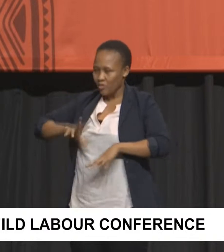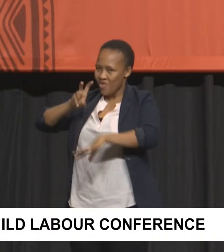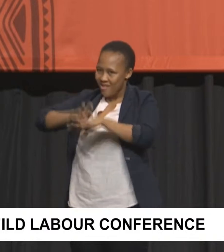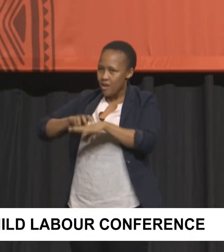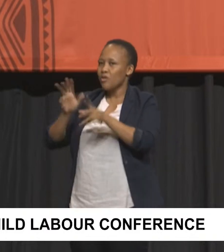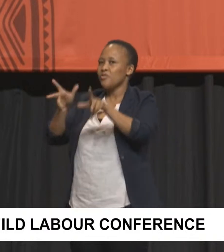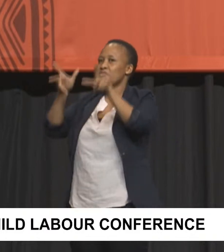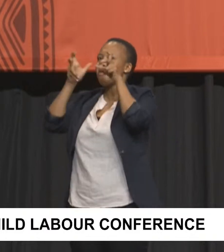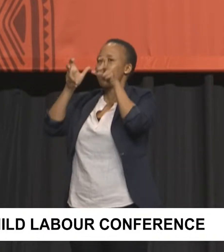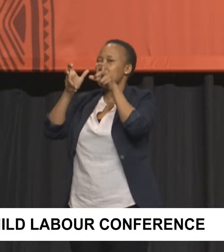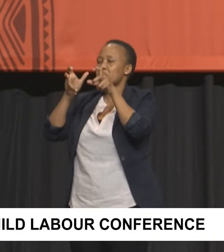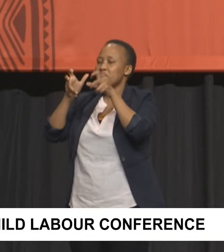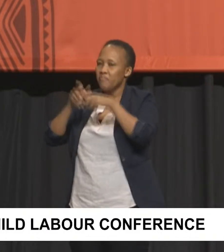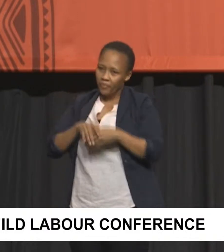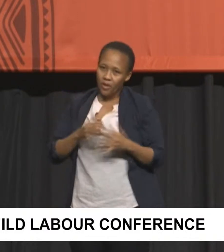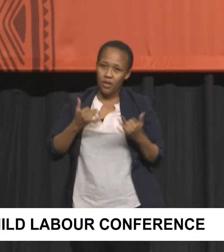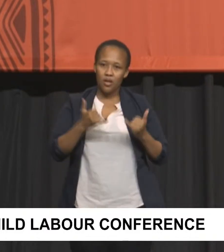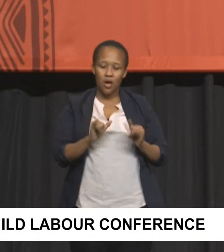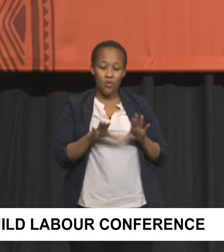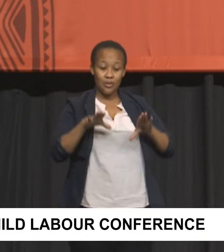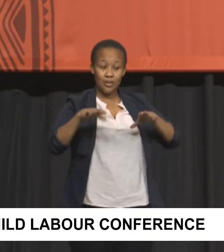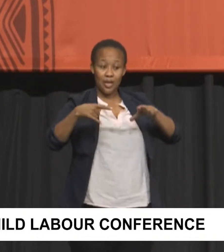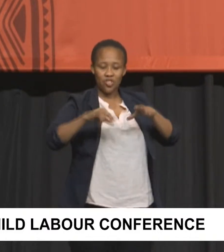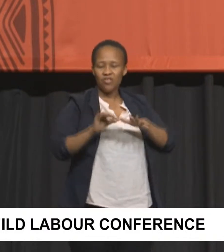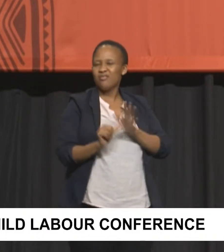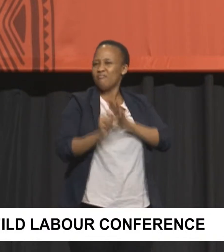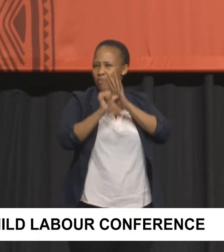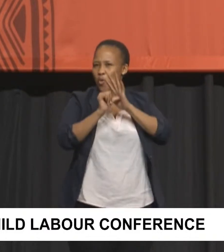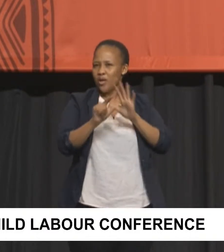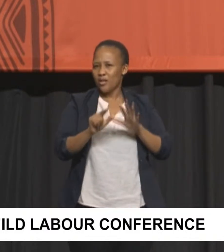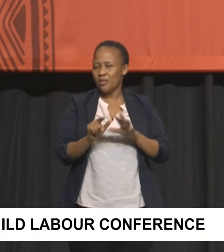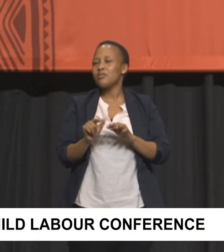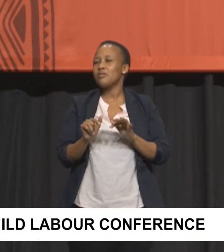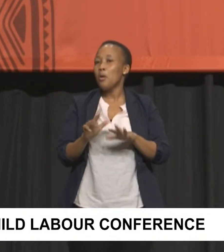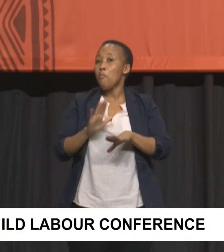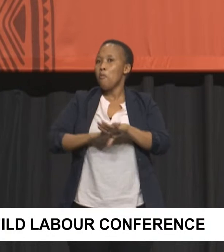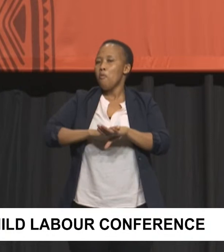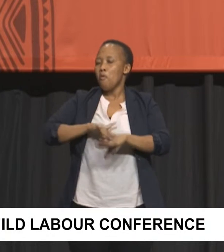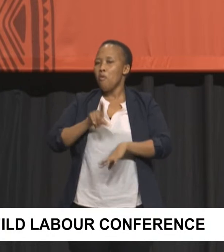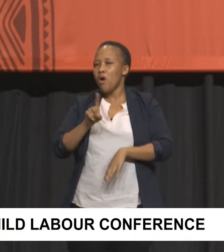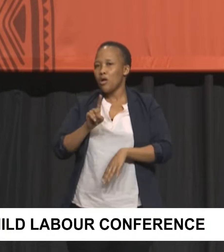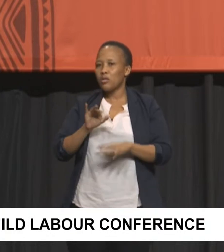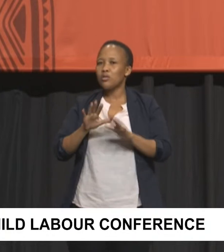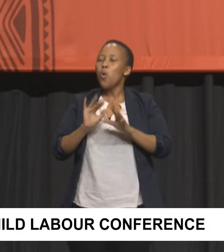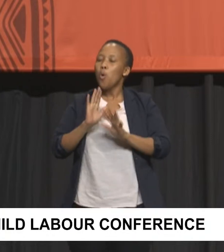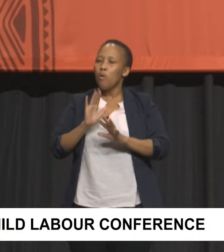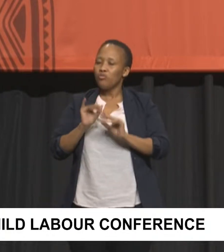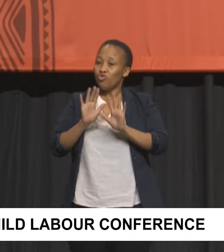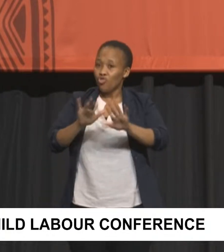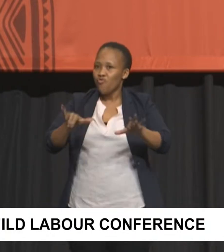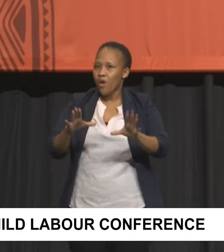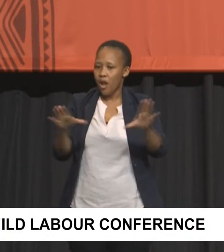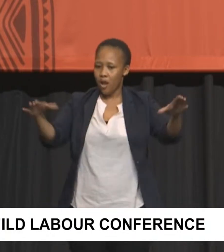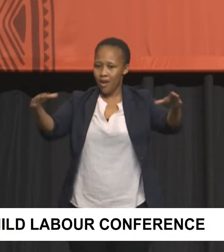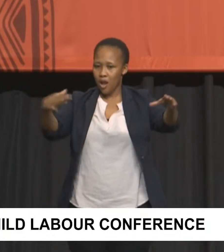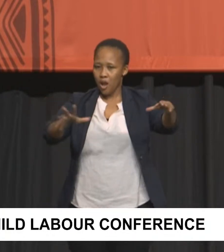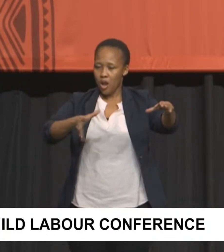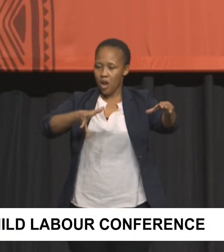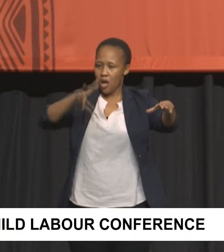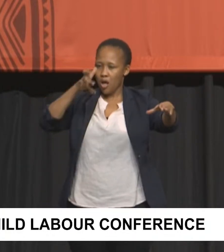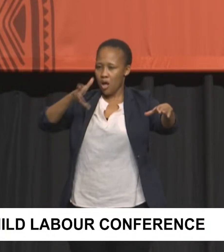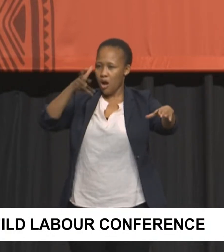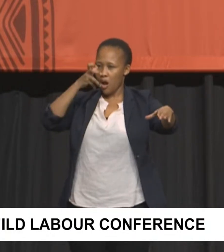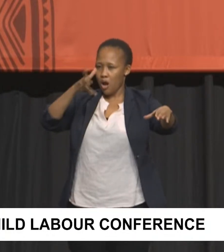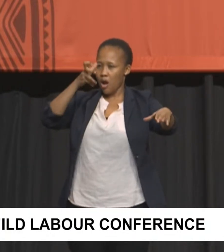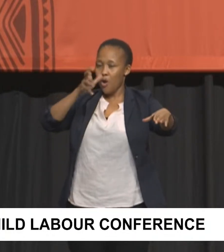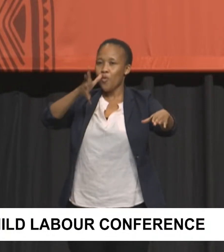session is therefore important in many ways, mainly that we will hear directly from children. We will stop